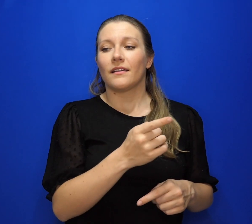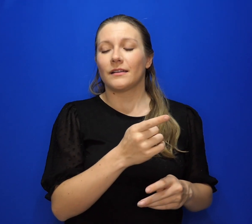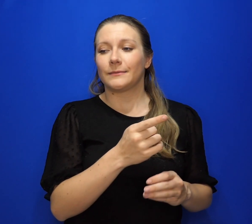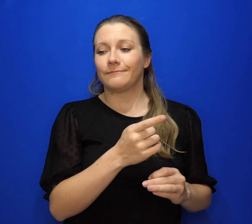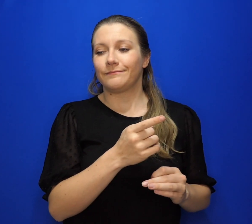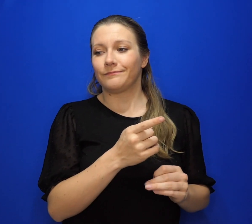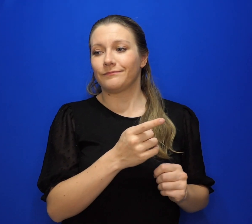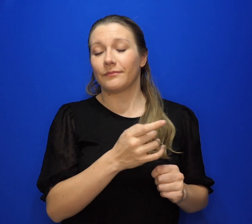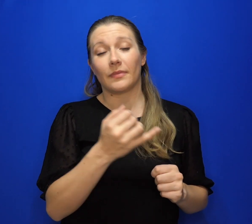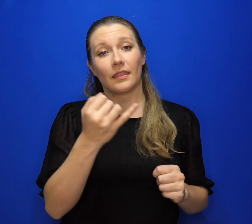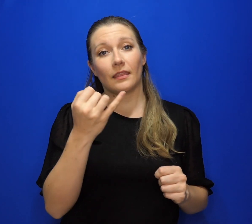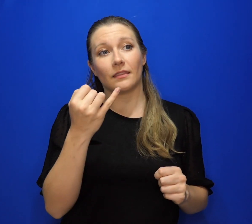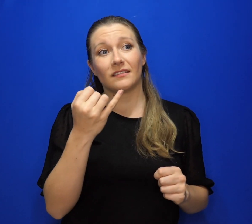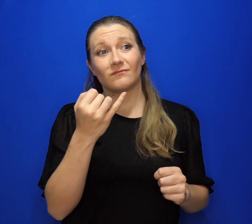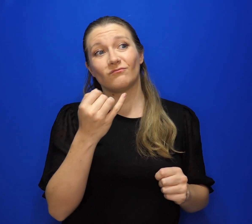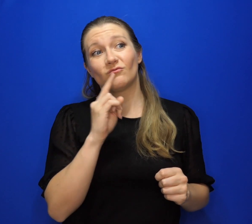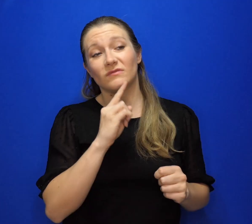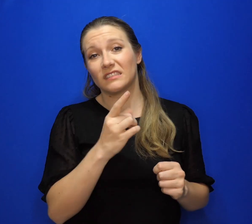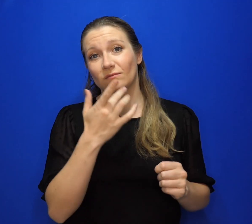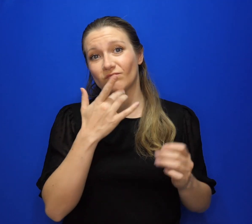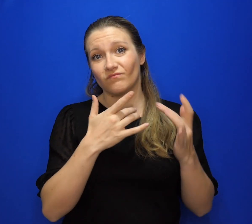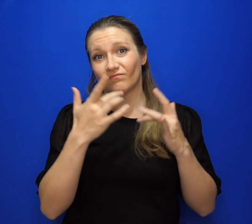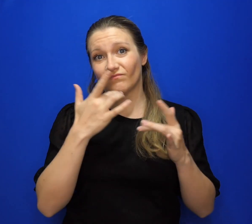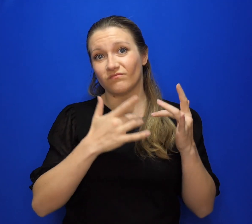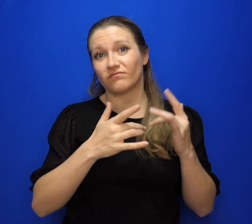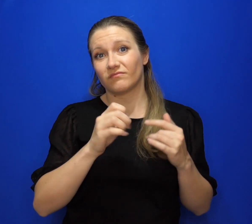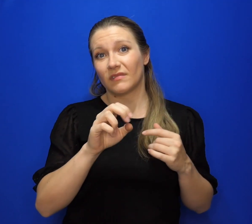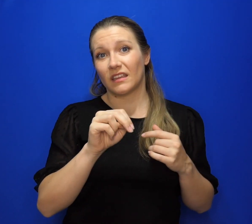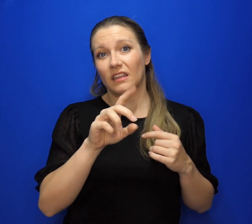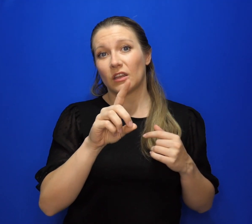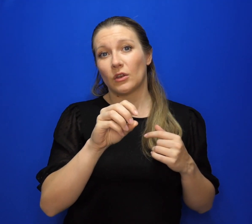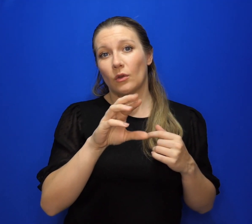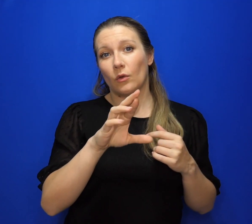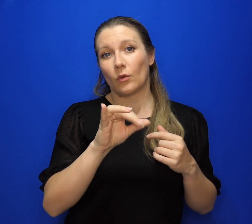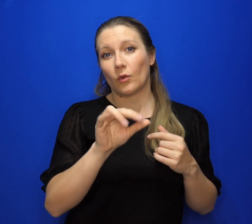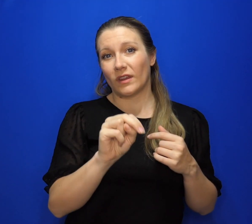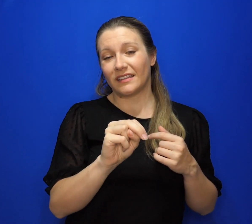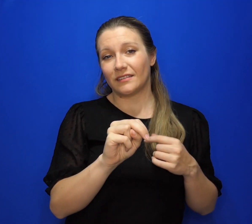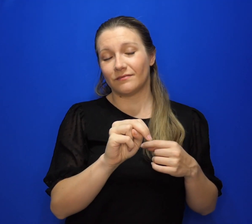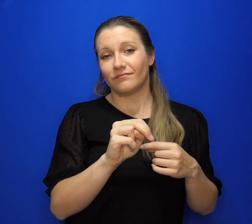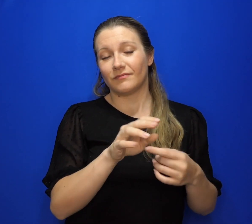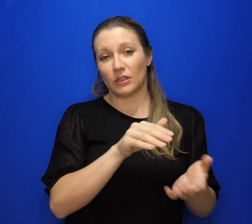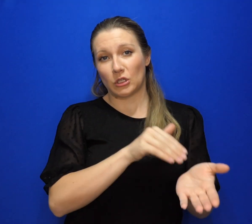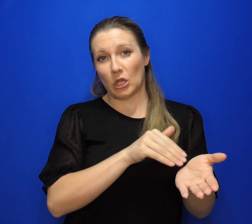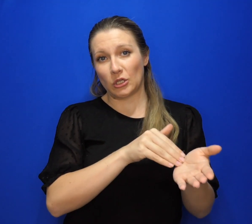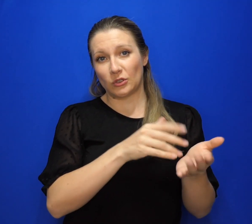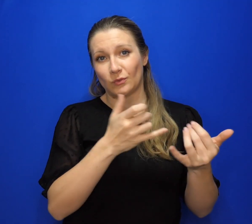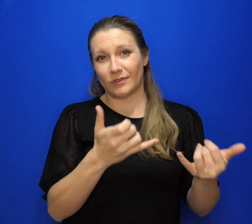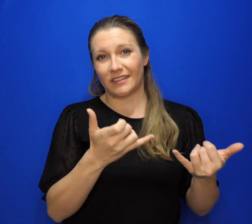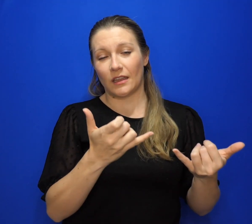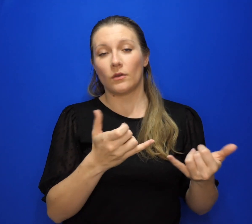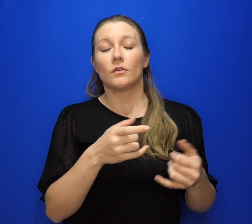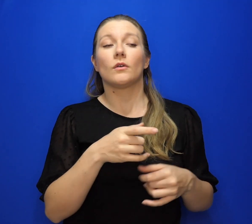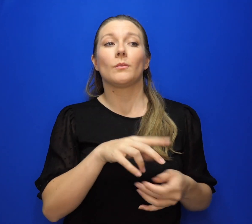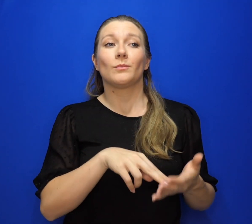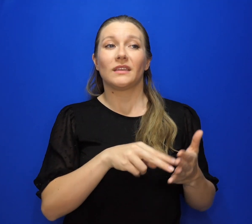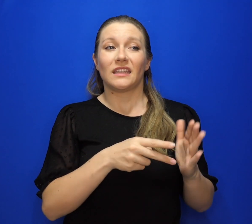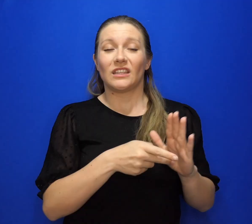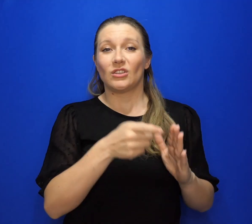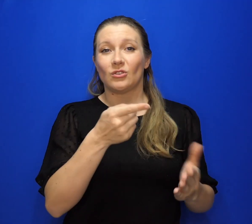I mean, if you will, a shortage of endocrine practitioners. And what you may find is that you have